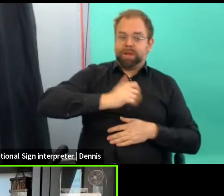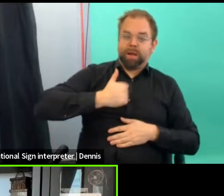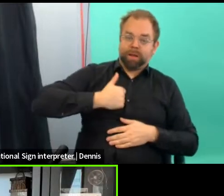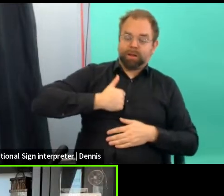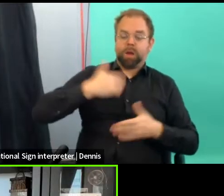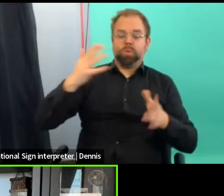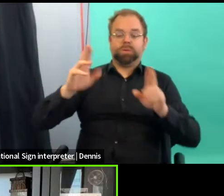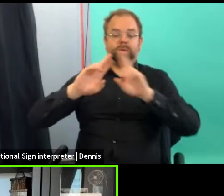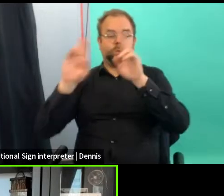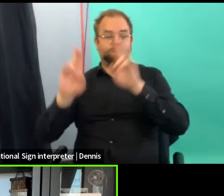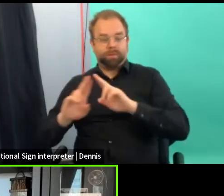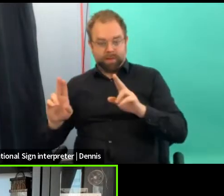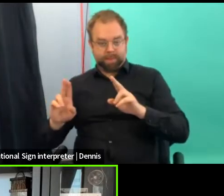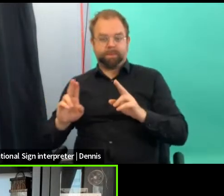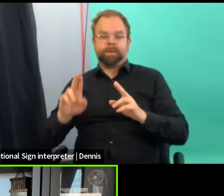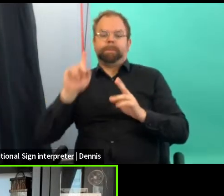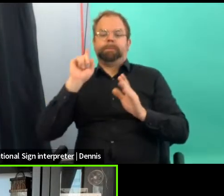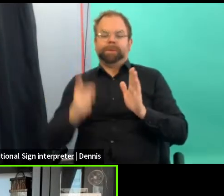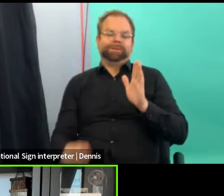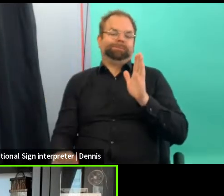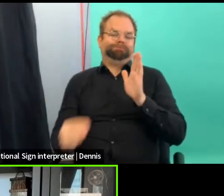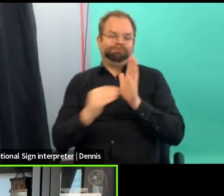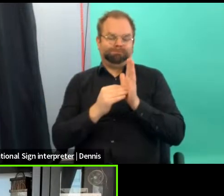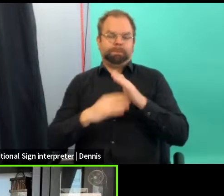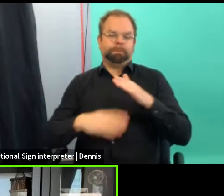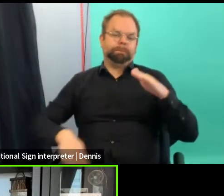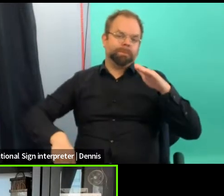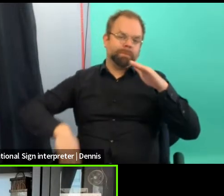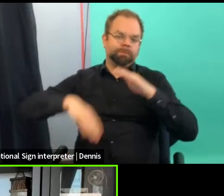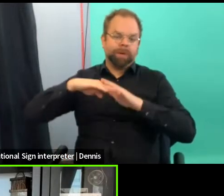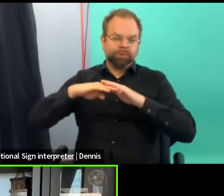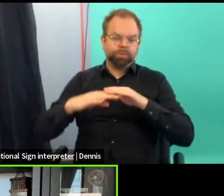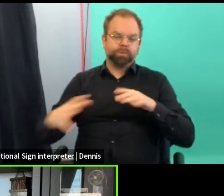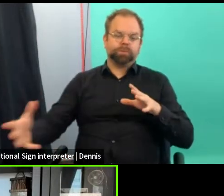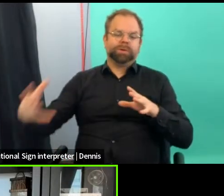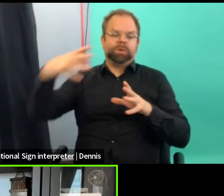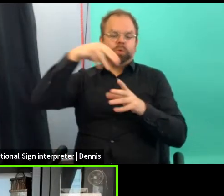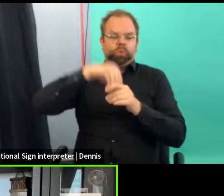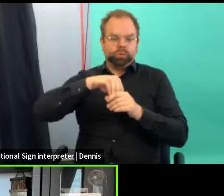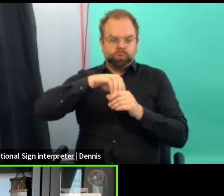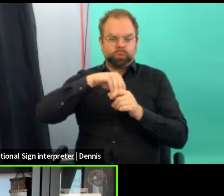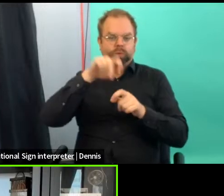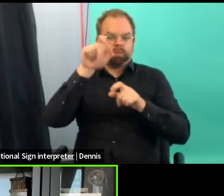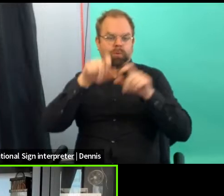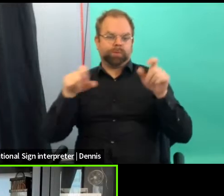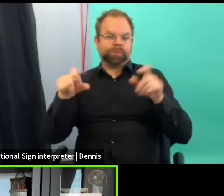developmental disabilities. And that motion passed unanimously in the House of Commons. So members of all